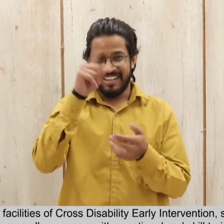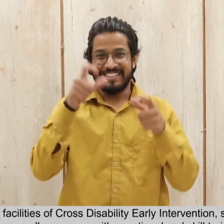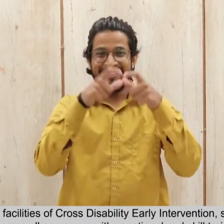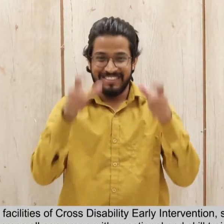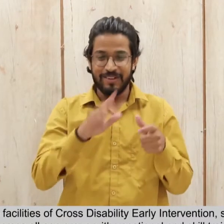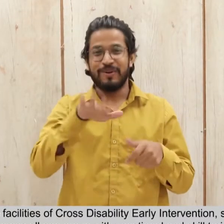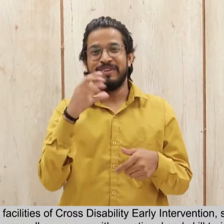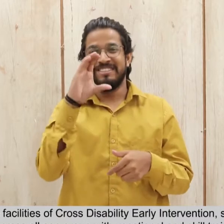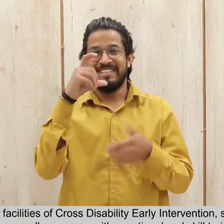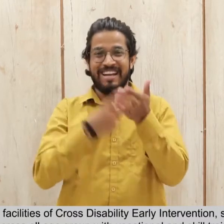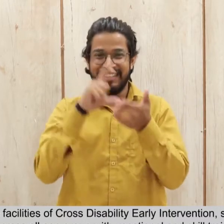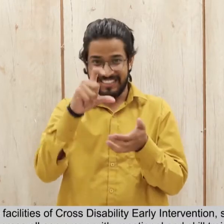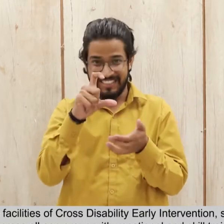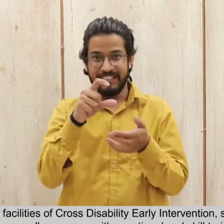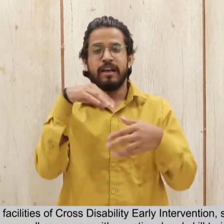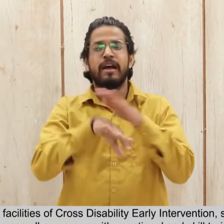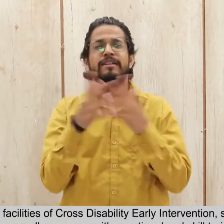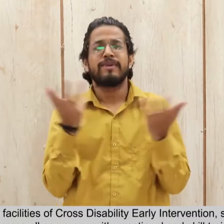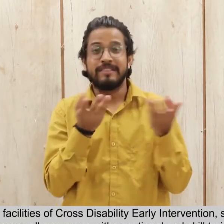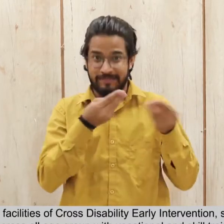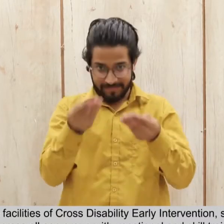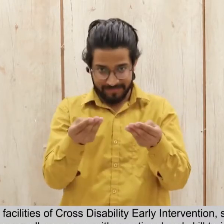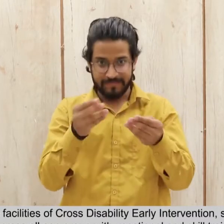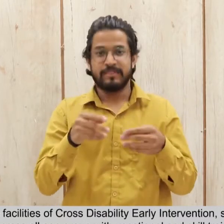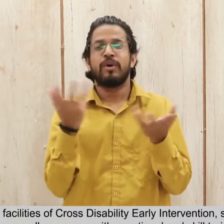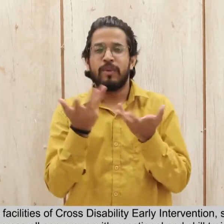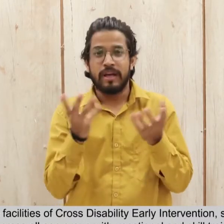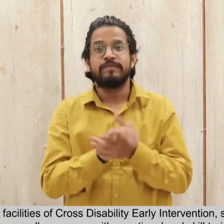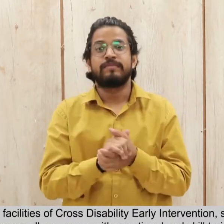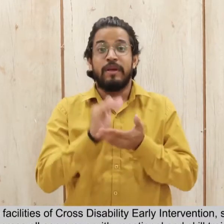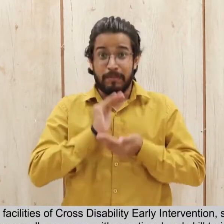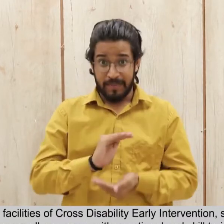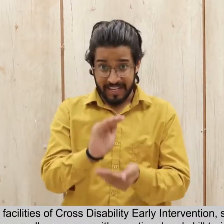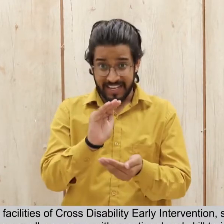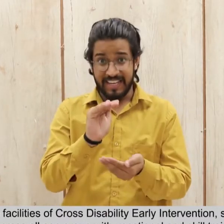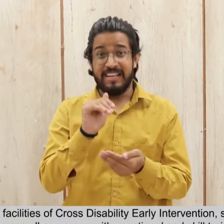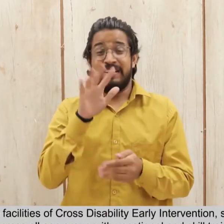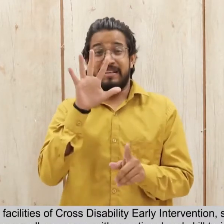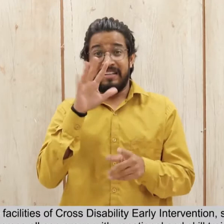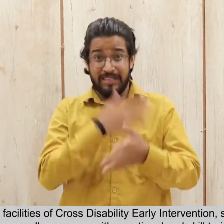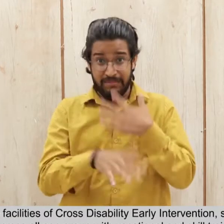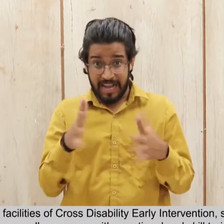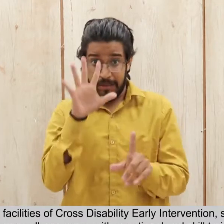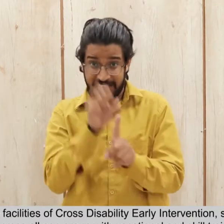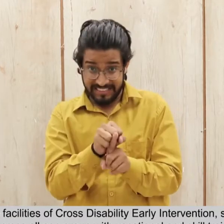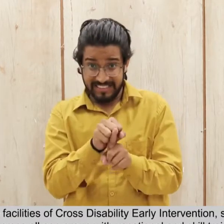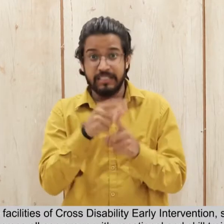Such centers should have facilities of cross-disability early intervention, state-of-the-art facility for